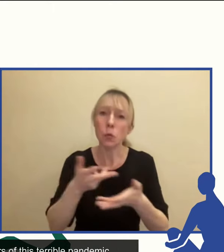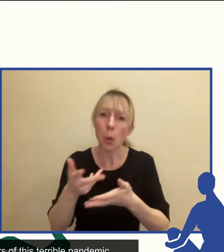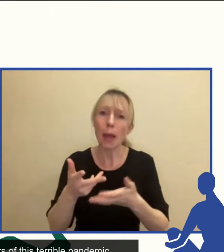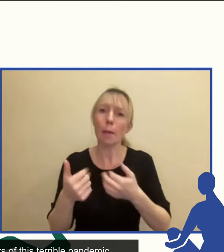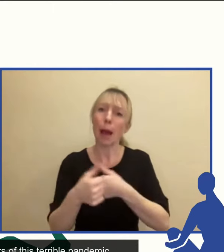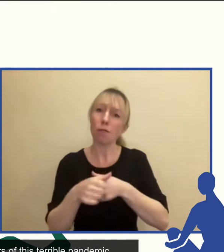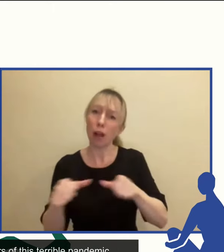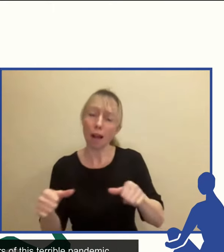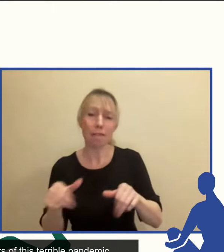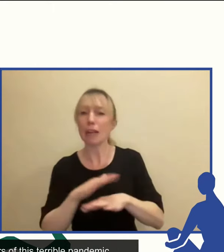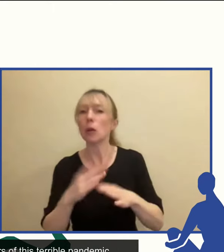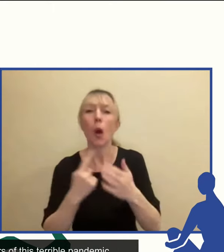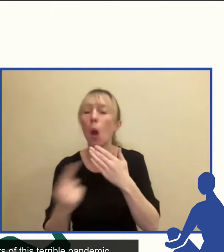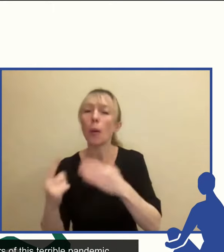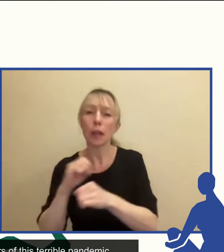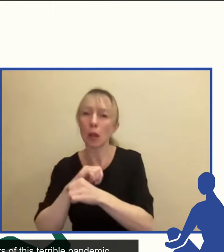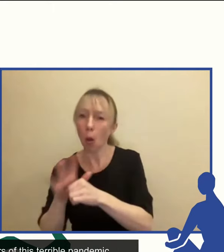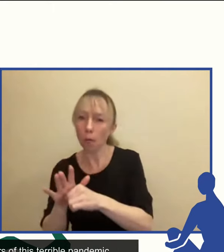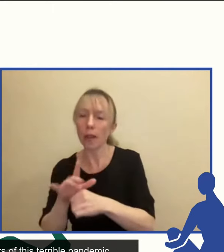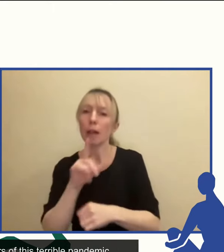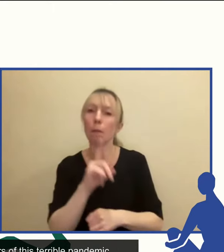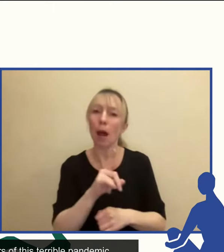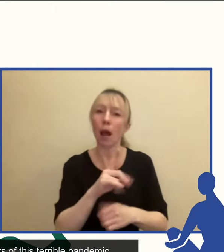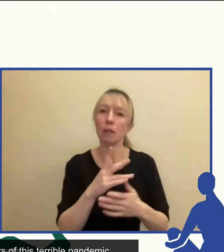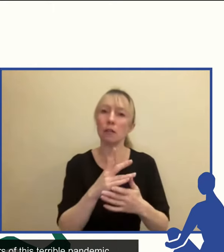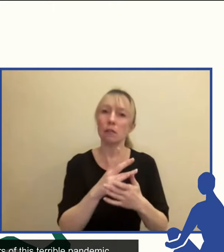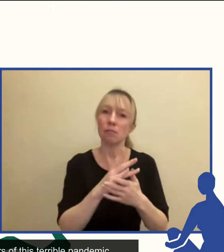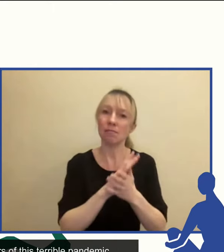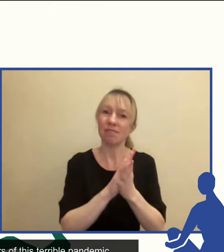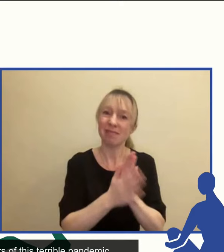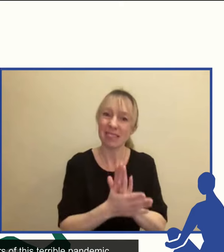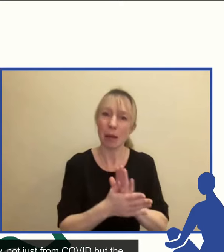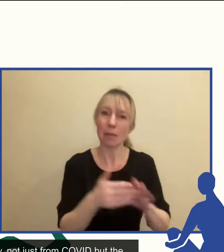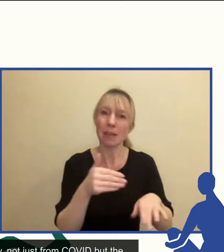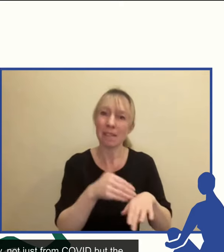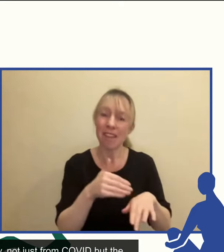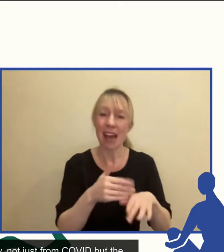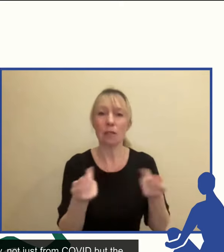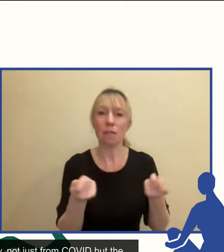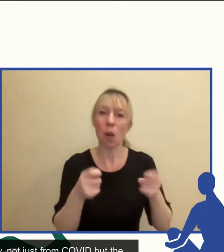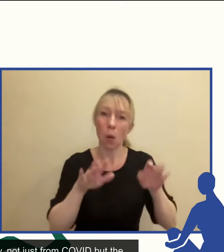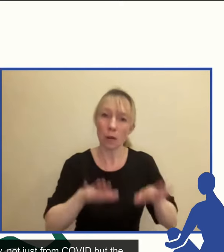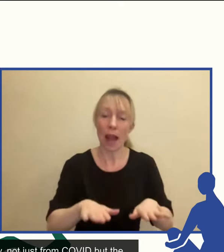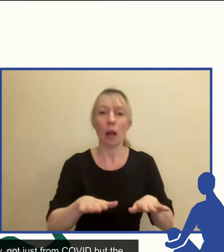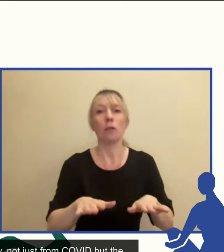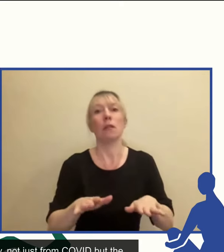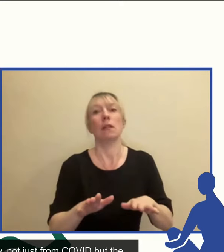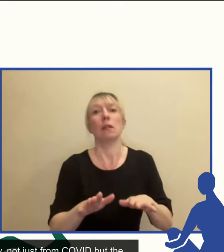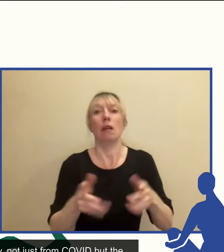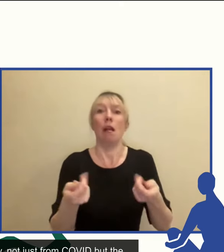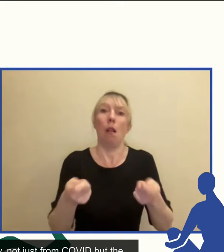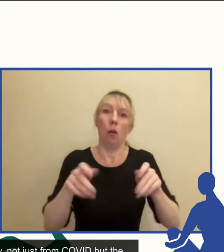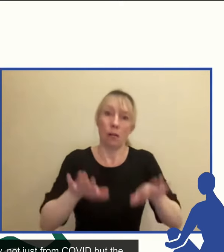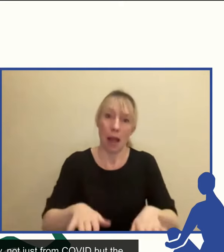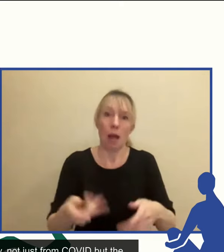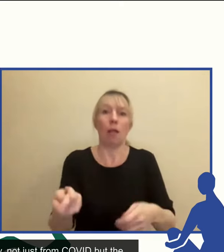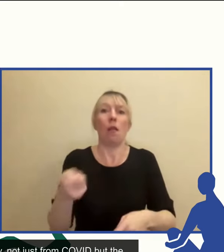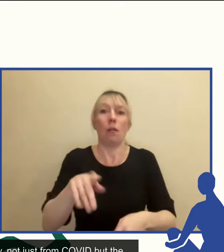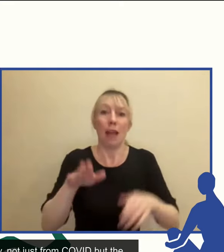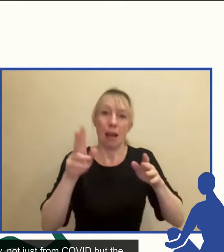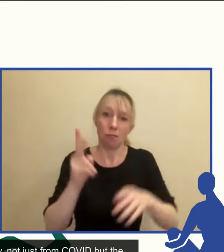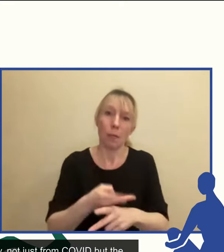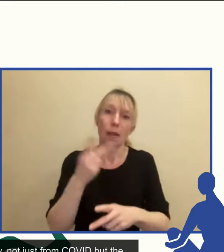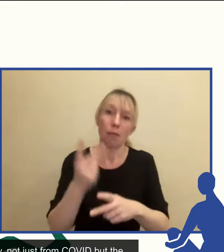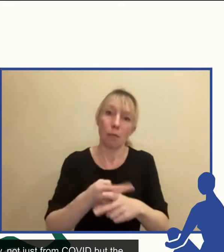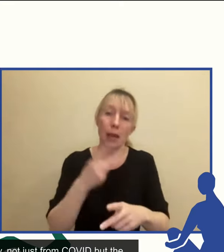from COVID, but about the damaging effects of the repeated lockdowns. People have had to recover from all sorts of things in the last